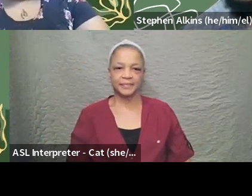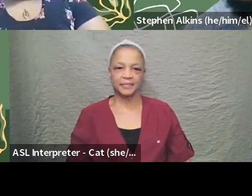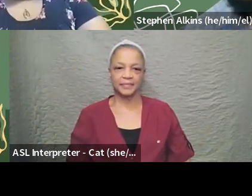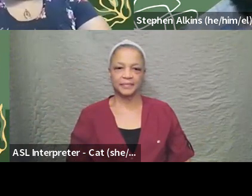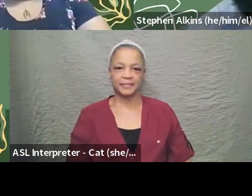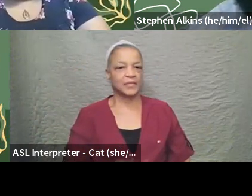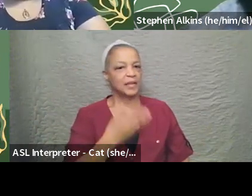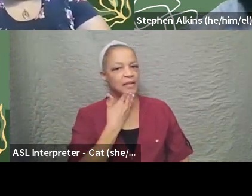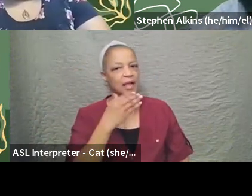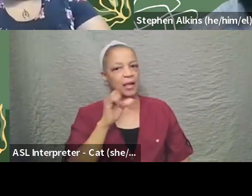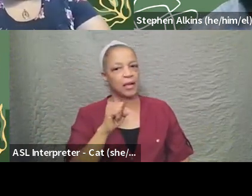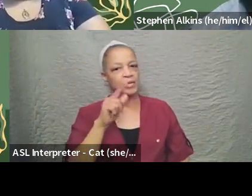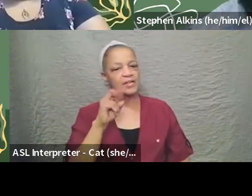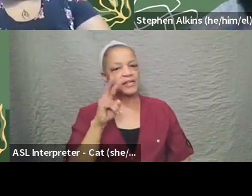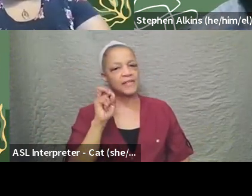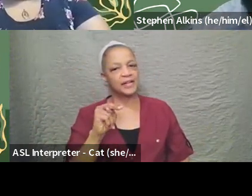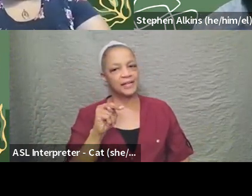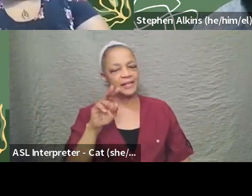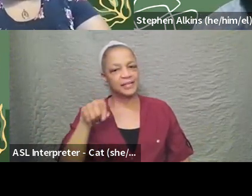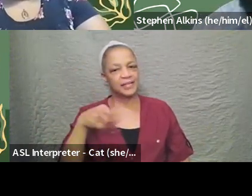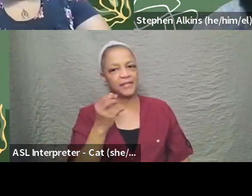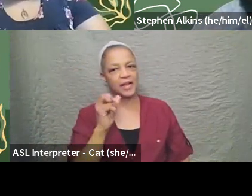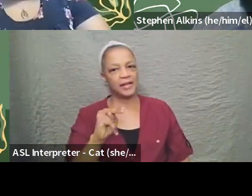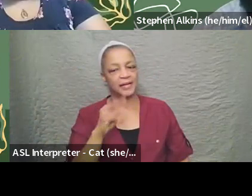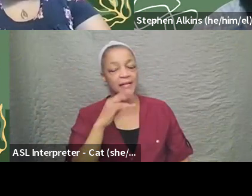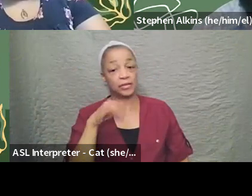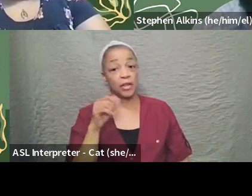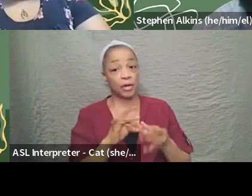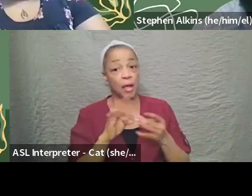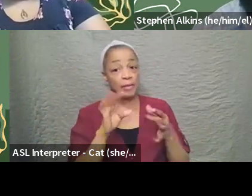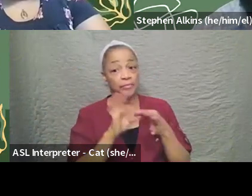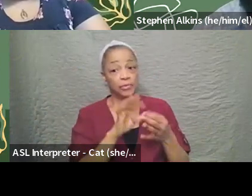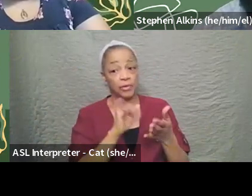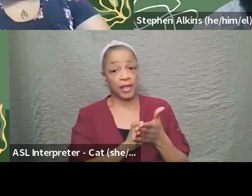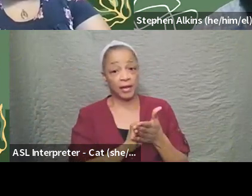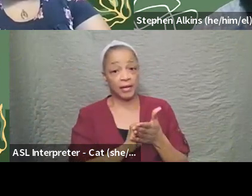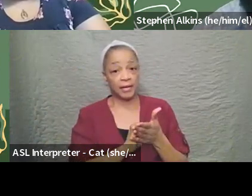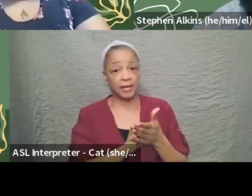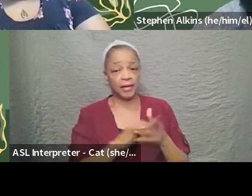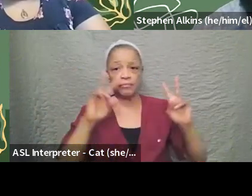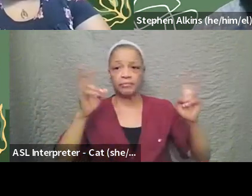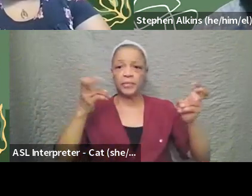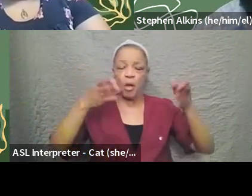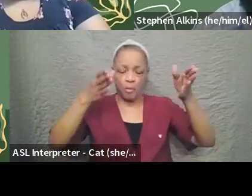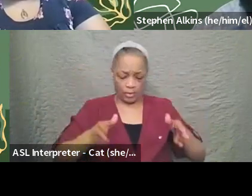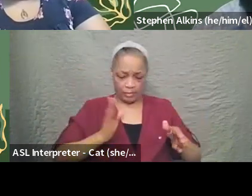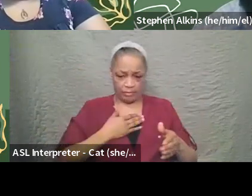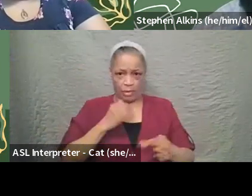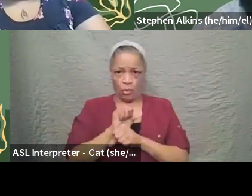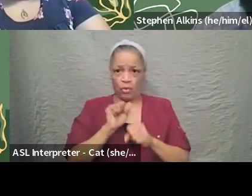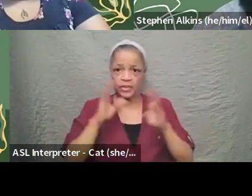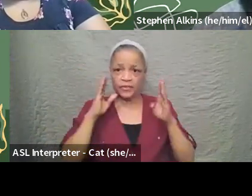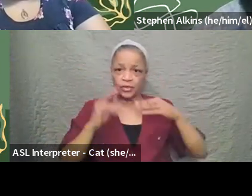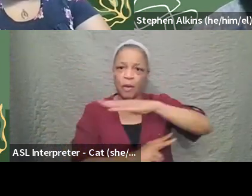Thank you, Stephen. Along those same lines, there's another comment. As a person whose work is focused on